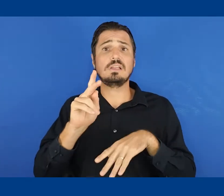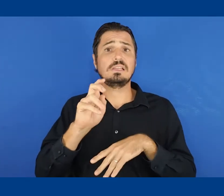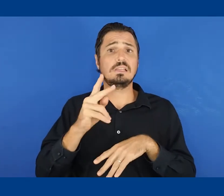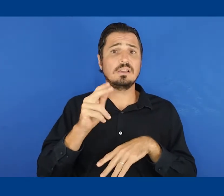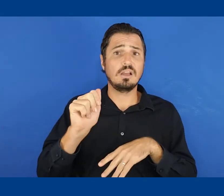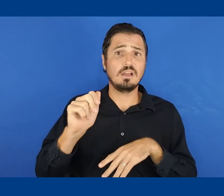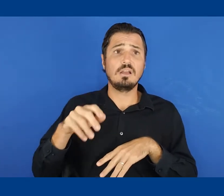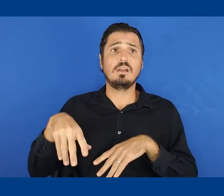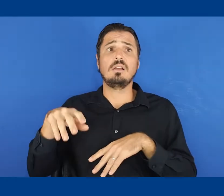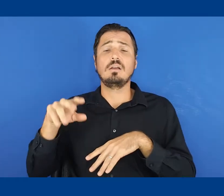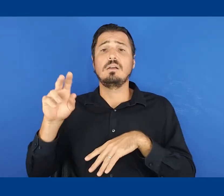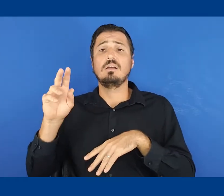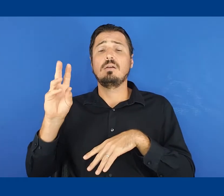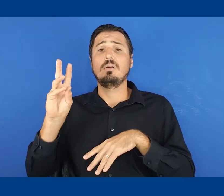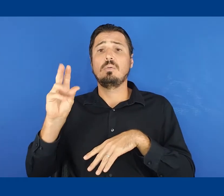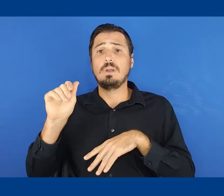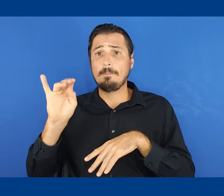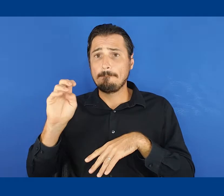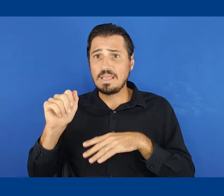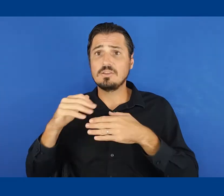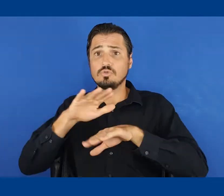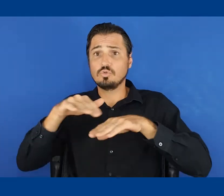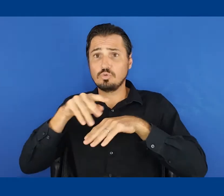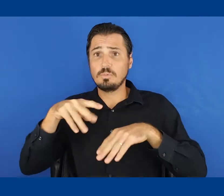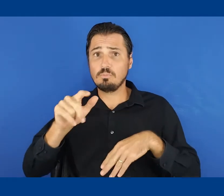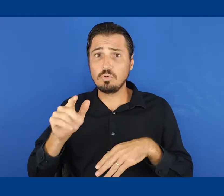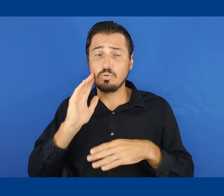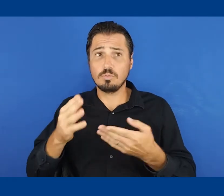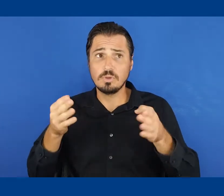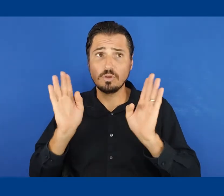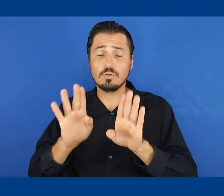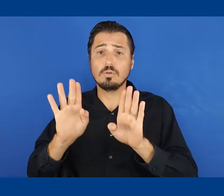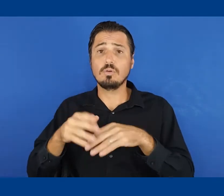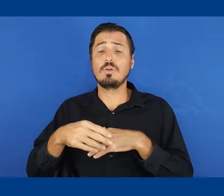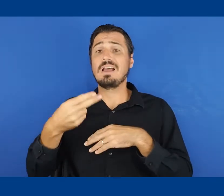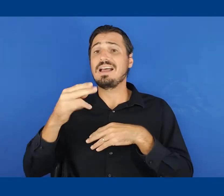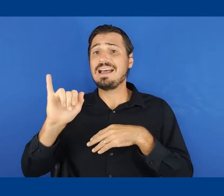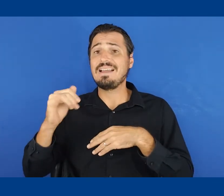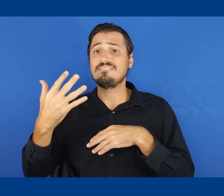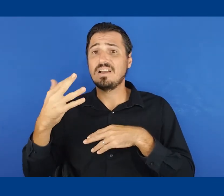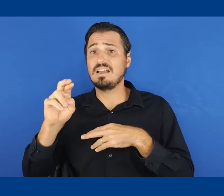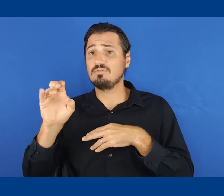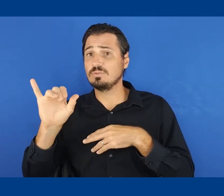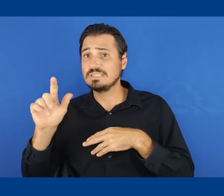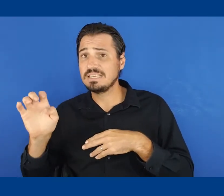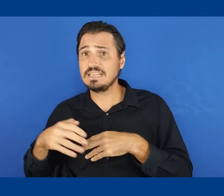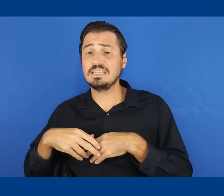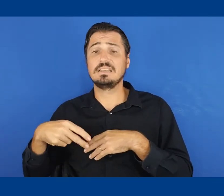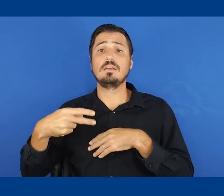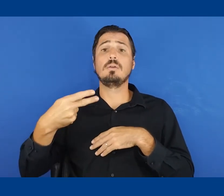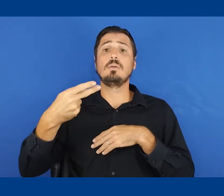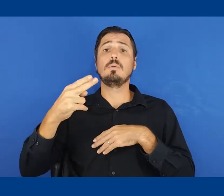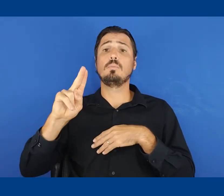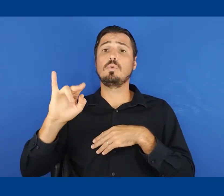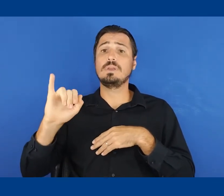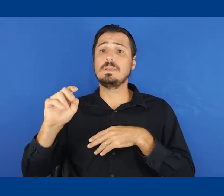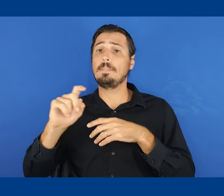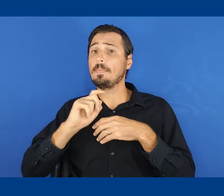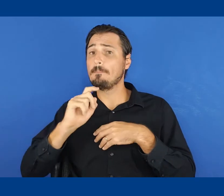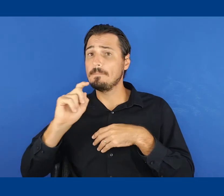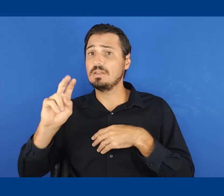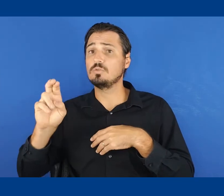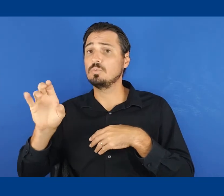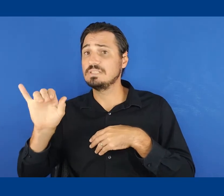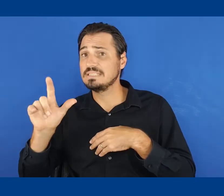Waimea swimming pools, Hanapepe Sunshine Market, High Five Bottle Redemption, and Puhi Metals Recycling